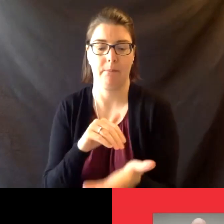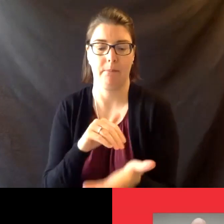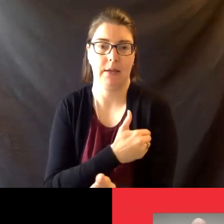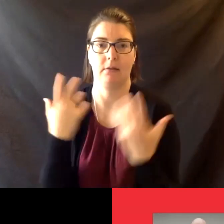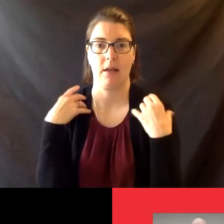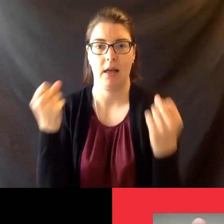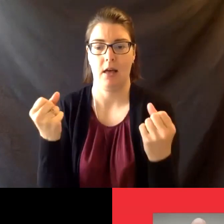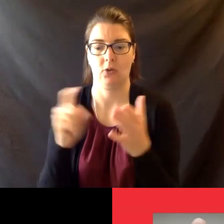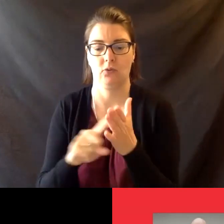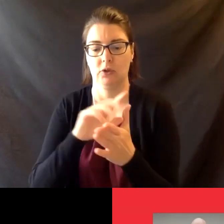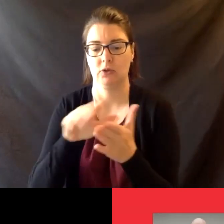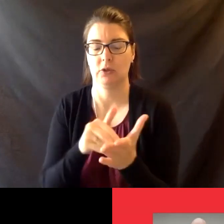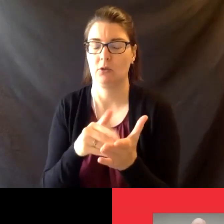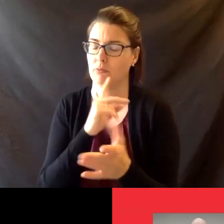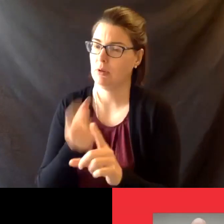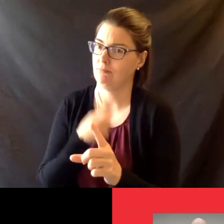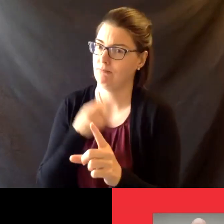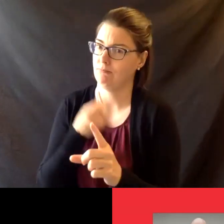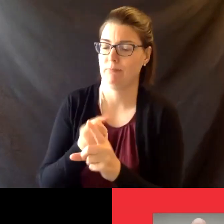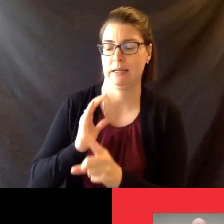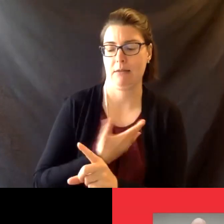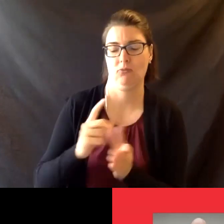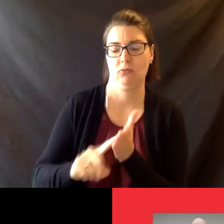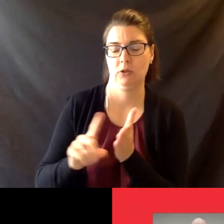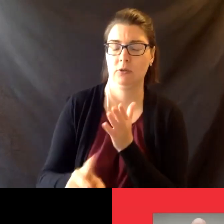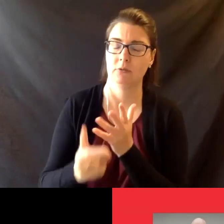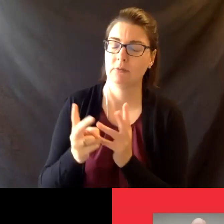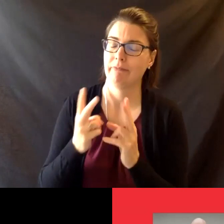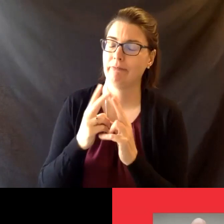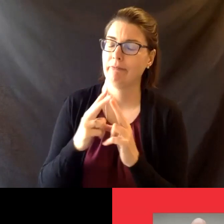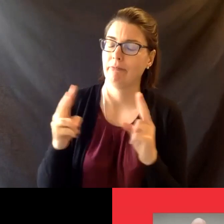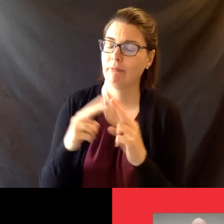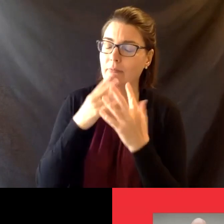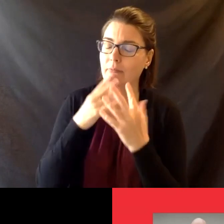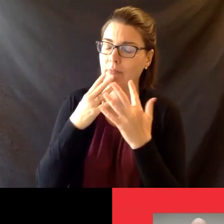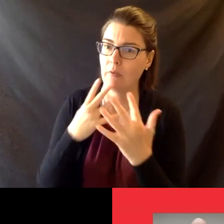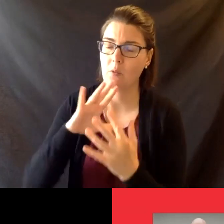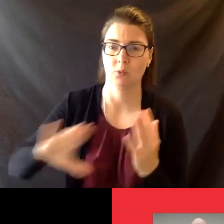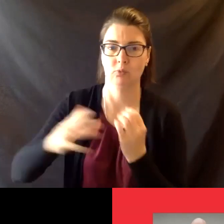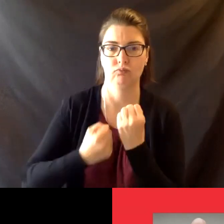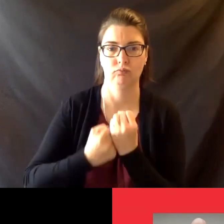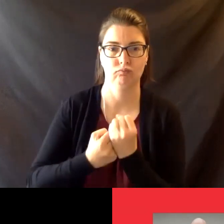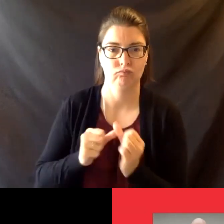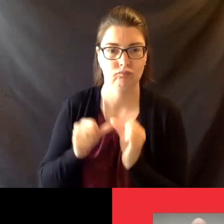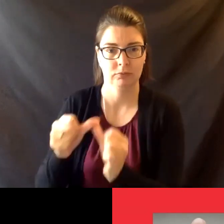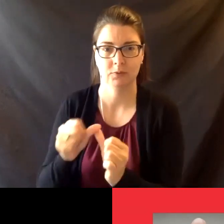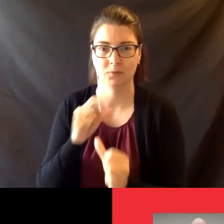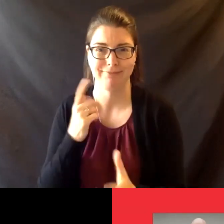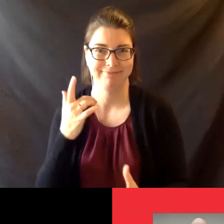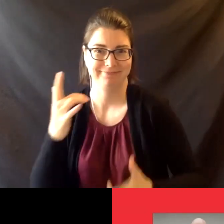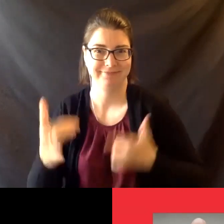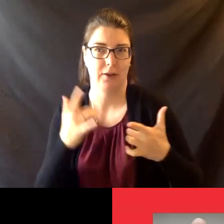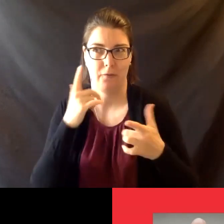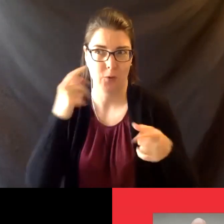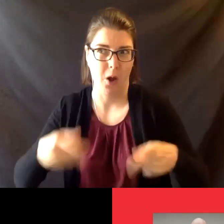and transformative to our team. We are very grateful for the continued support, and we are excited for the opportunities